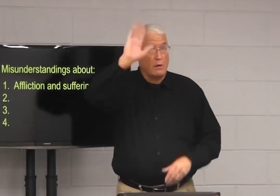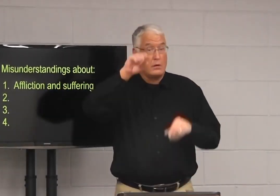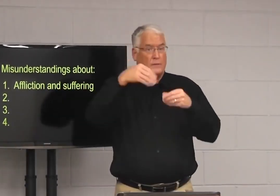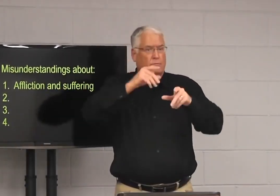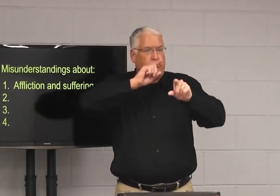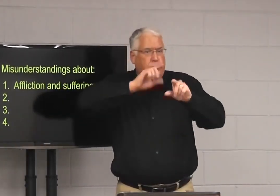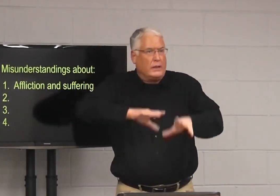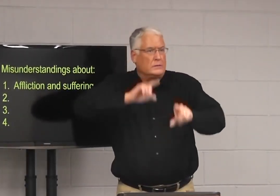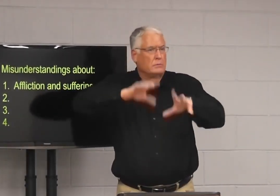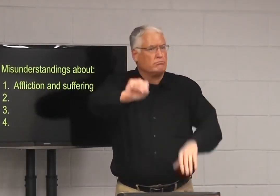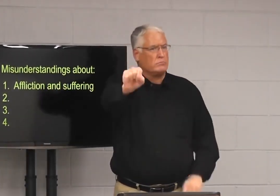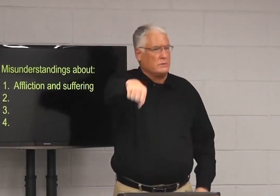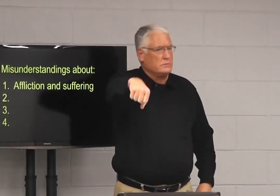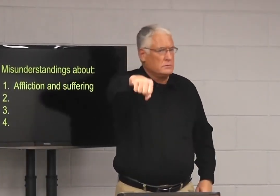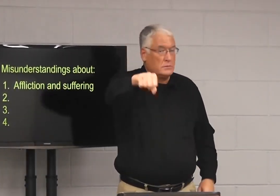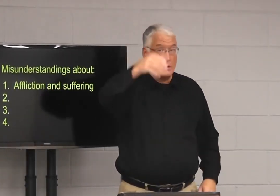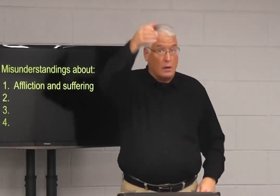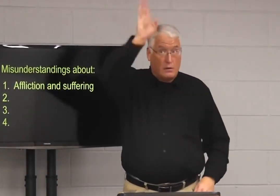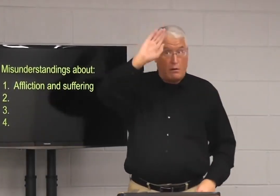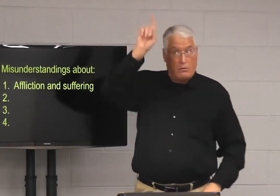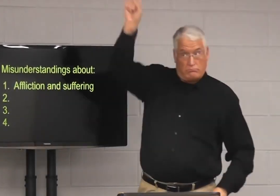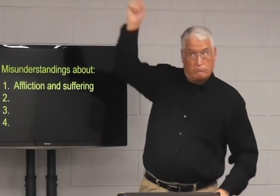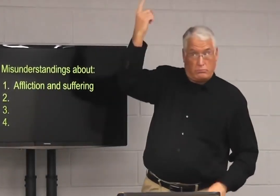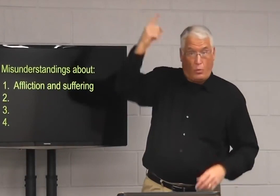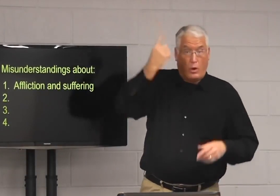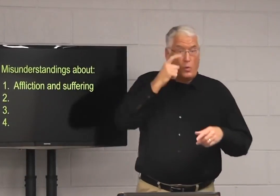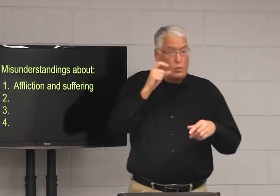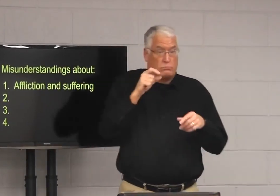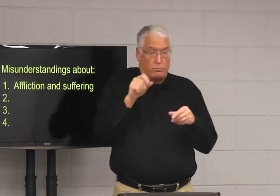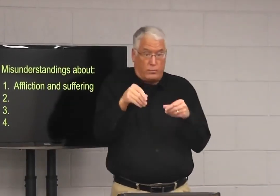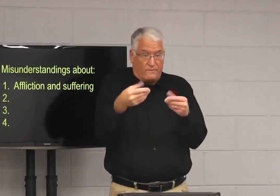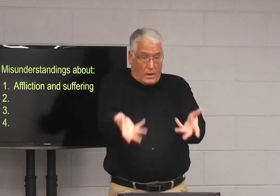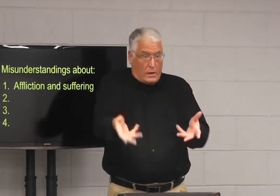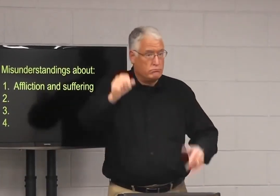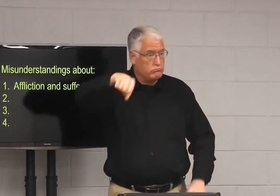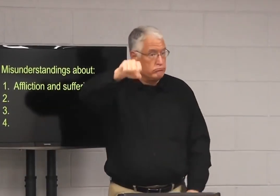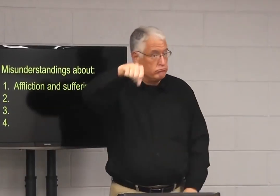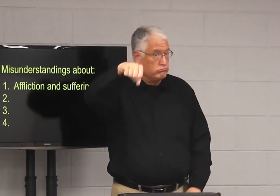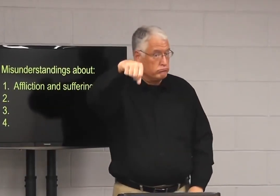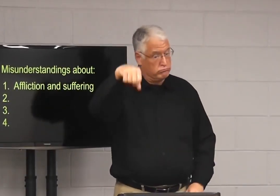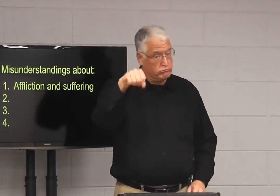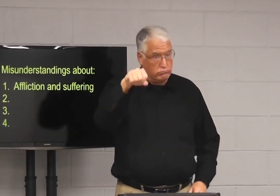It's true that God gives blessings. And God is the one who provides.